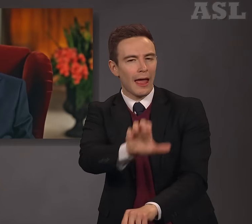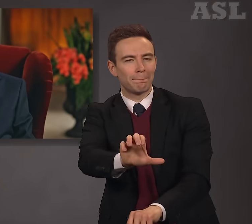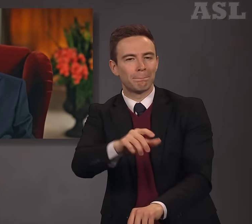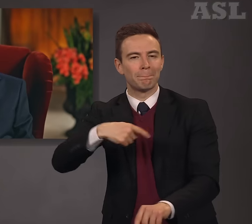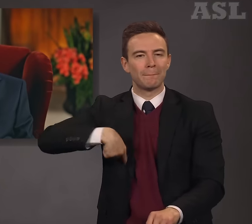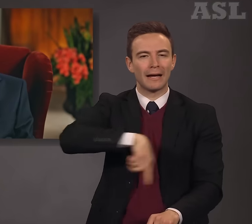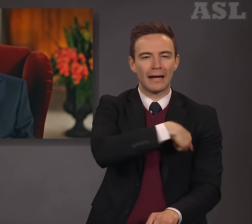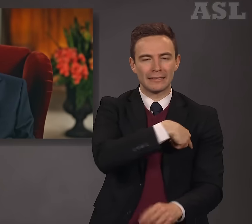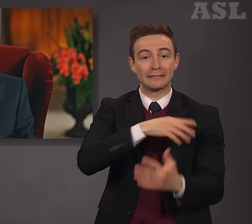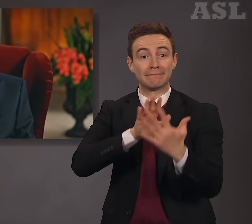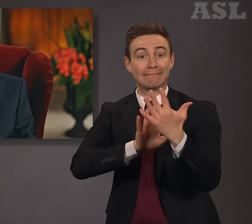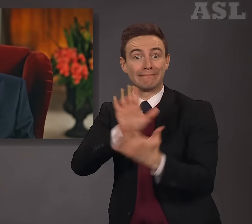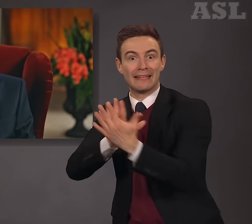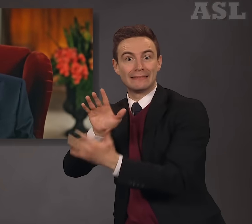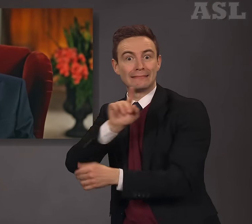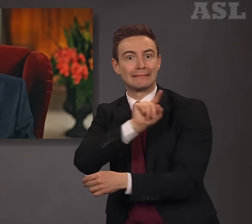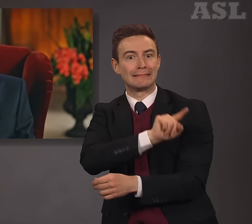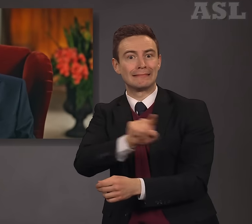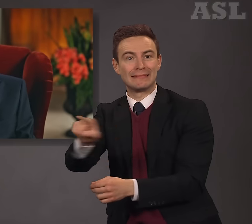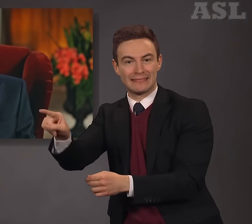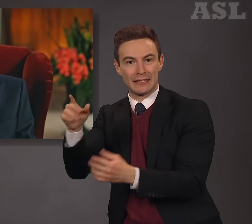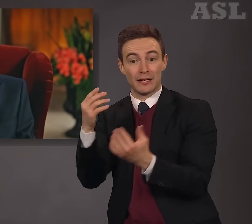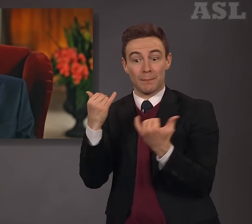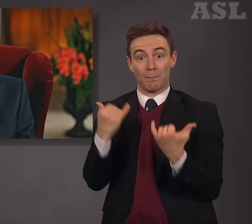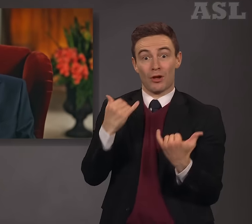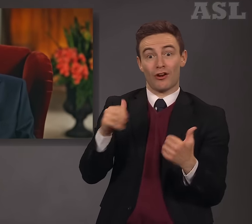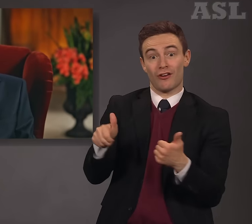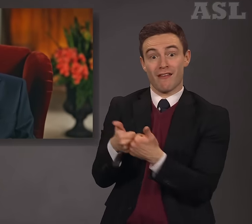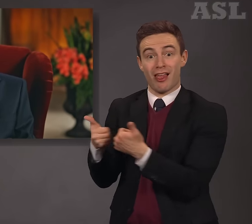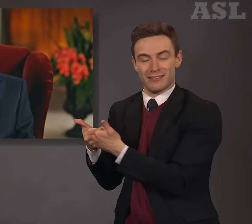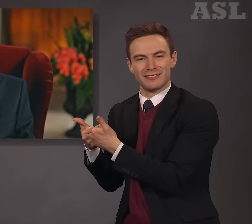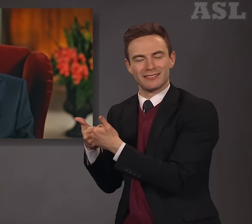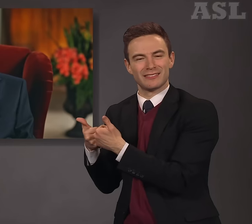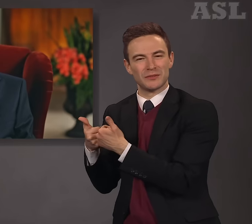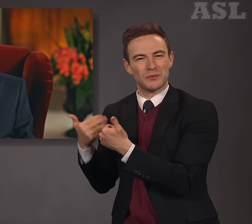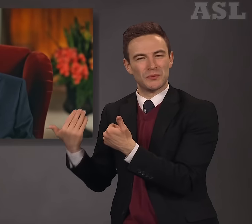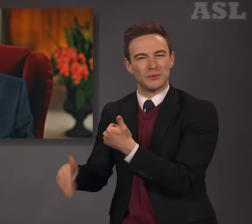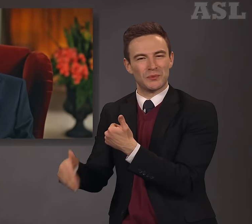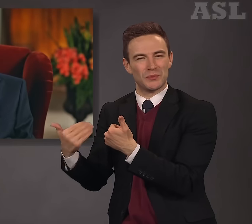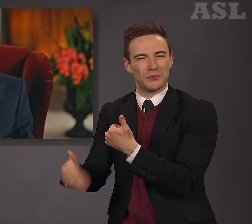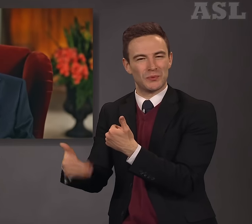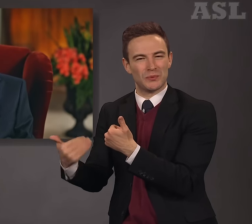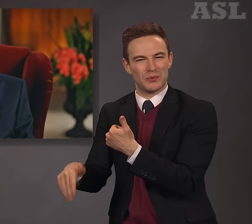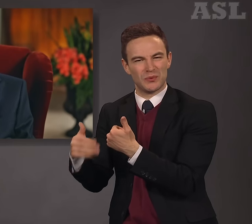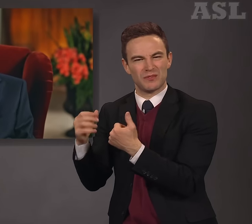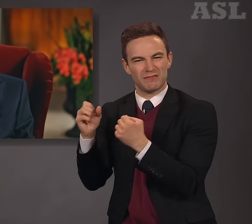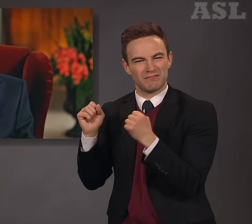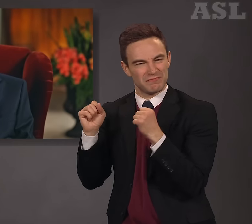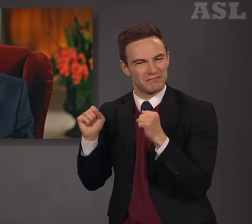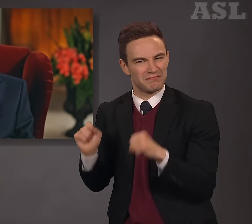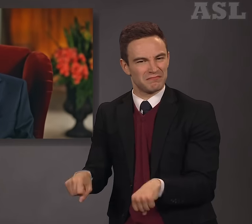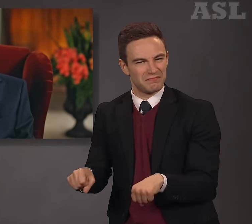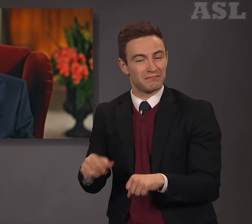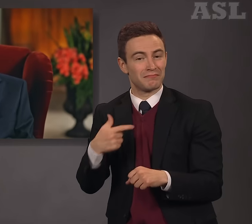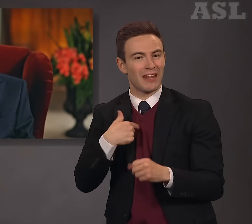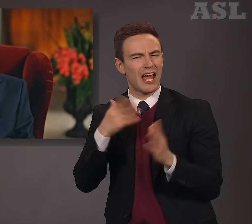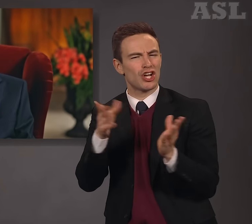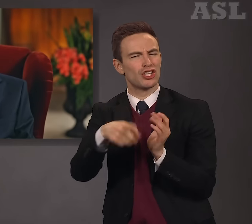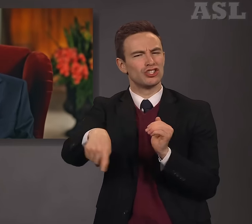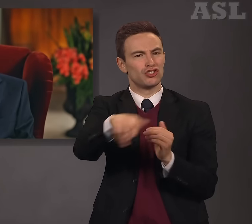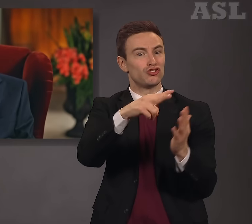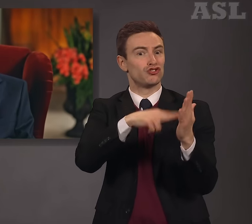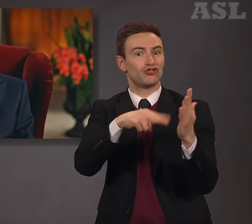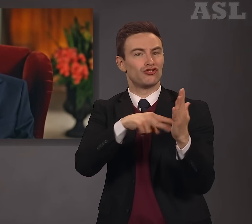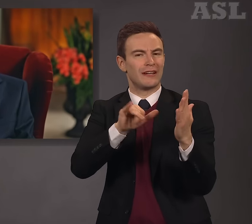temple spiritually empowers you and me to meet the challenges of life in